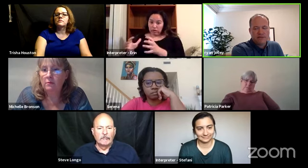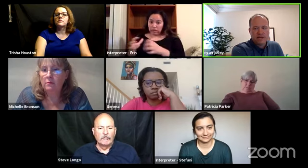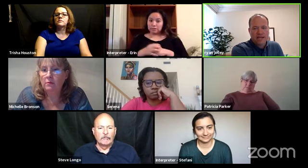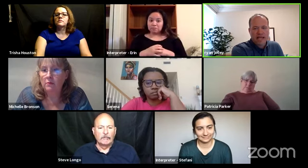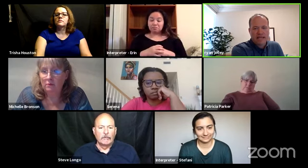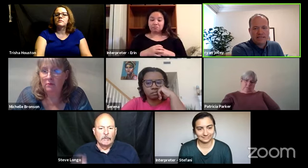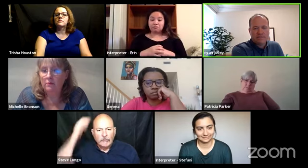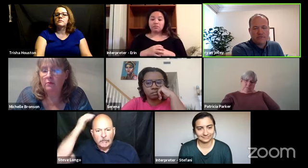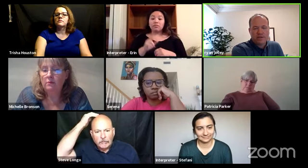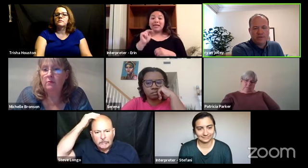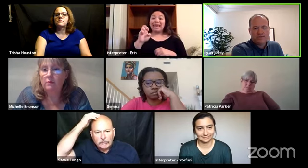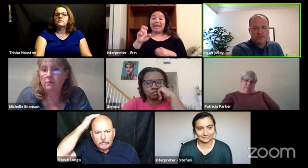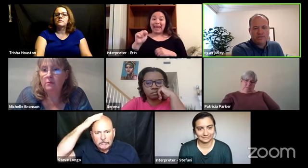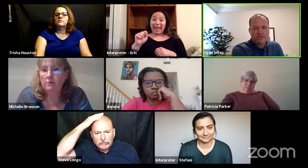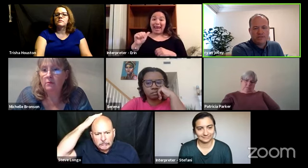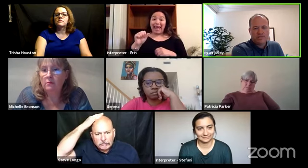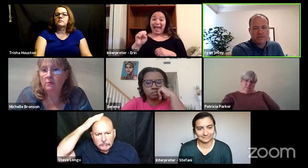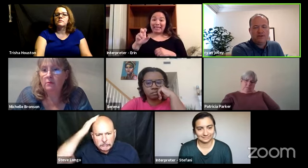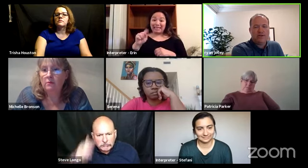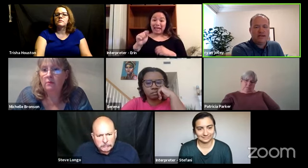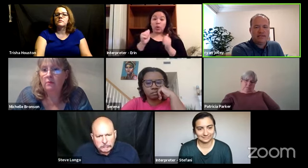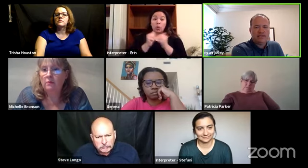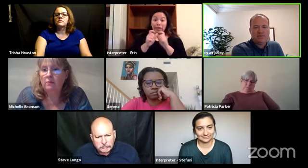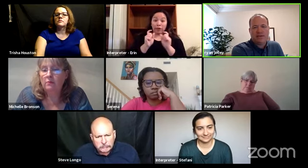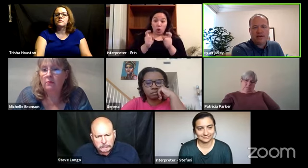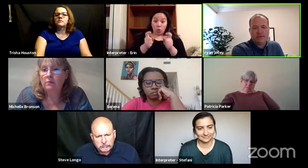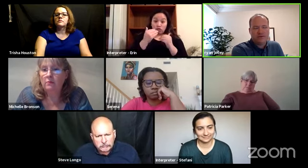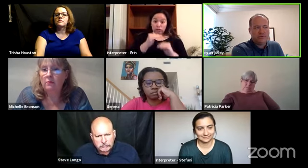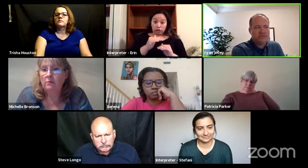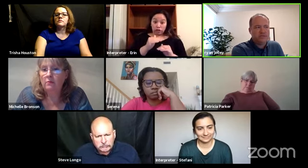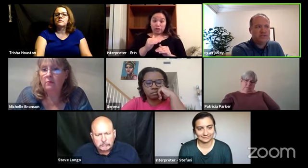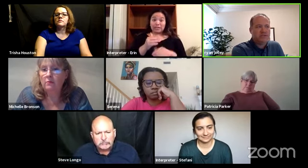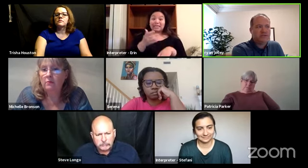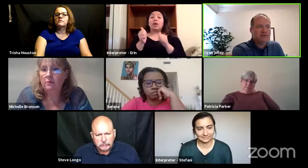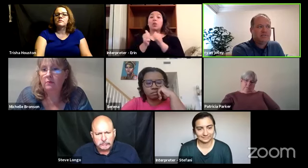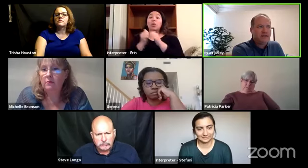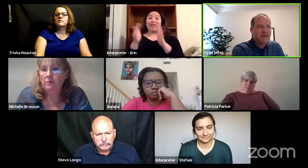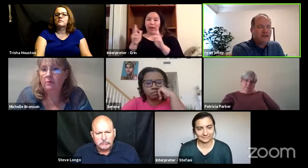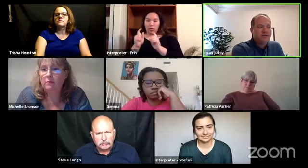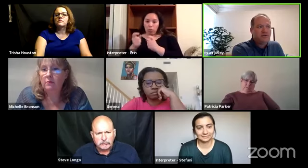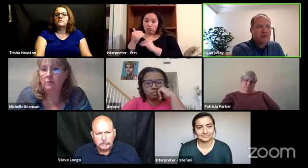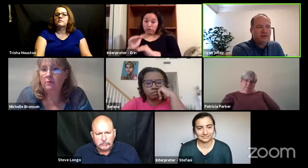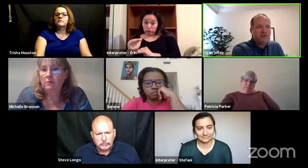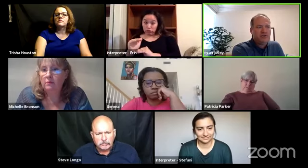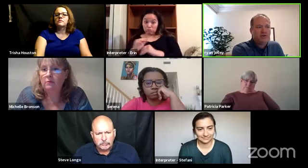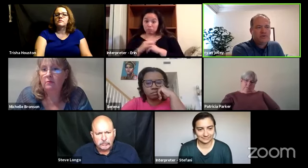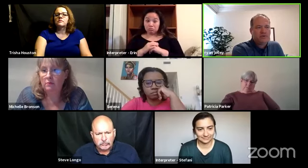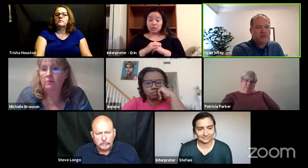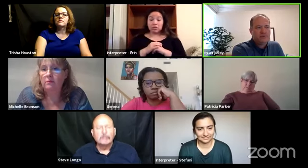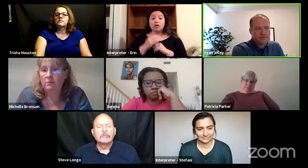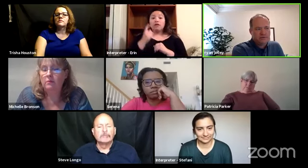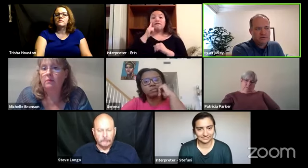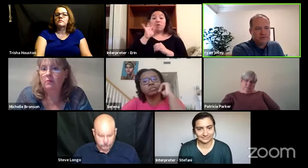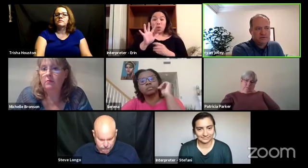Your net assets with donor restrictions and your net assets without donor restrictions. So of your total